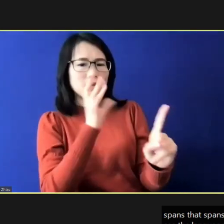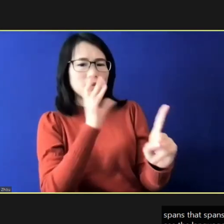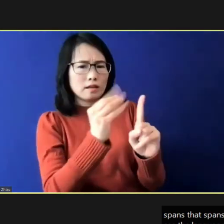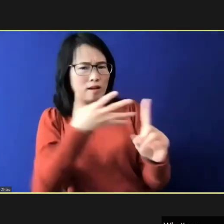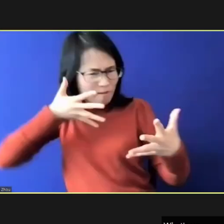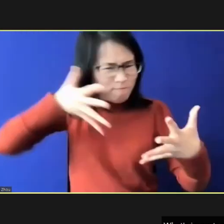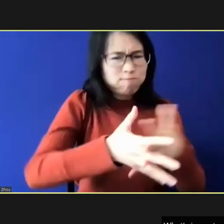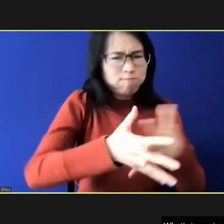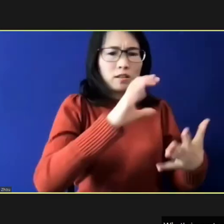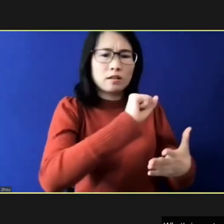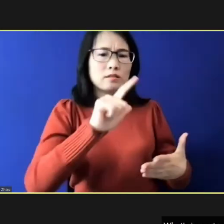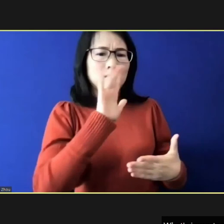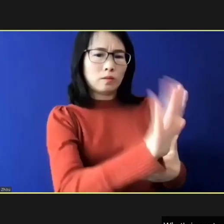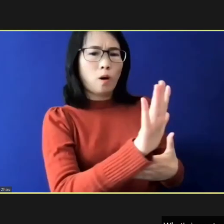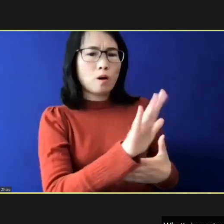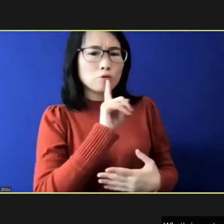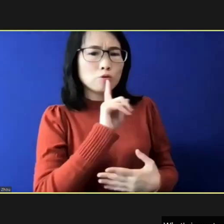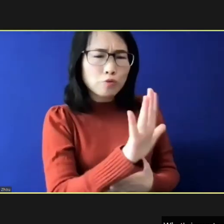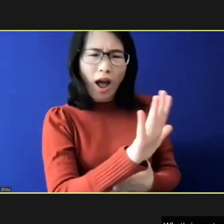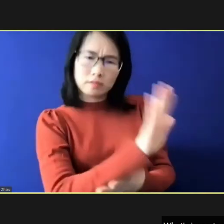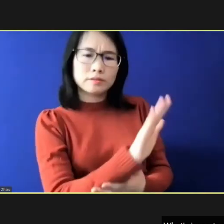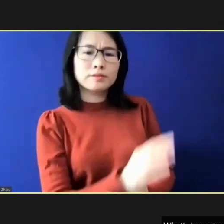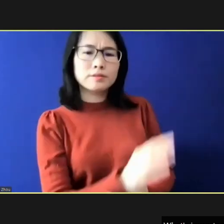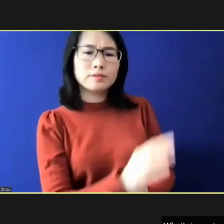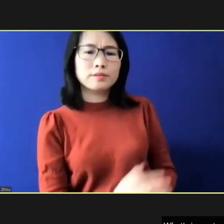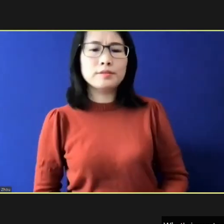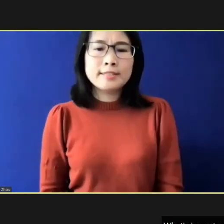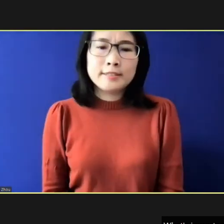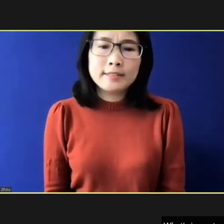And what's important is that it incorporates